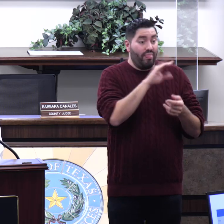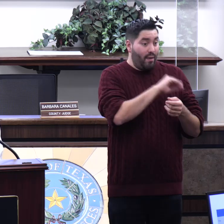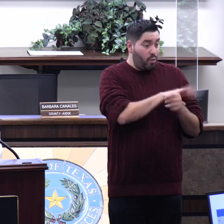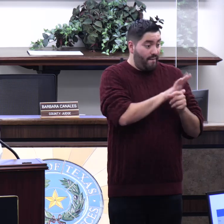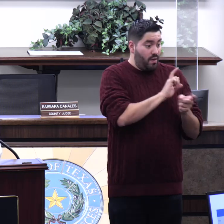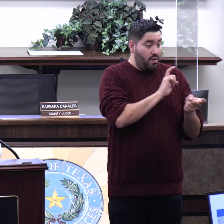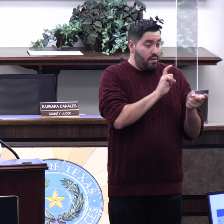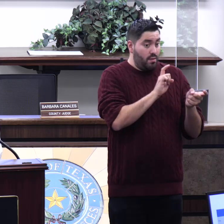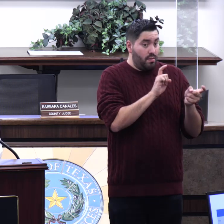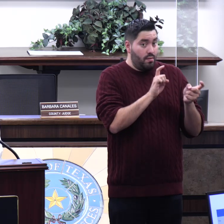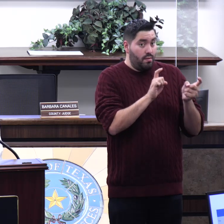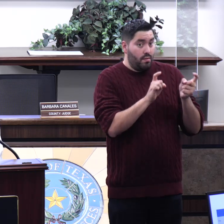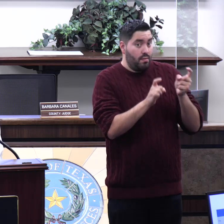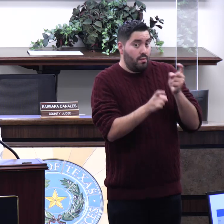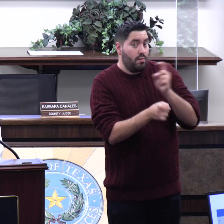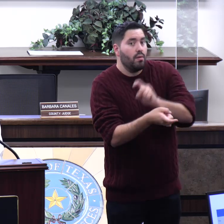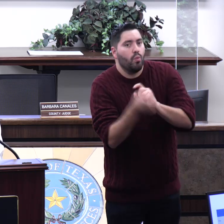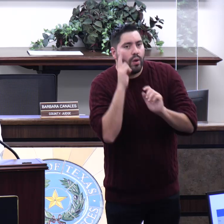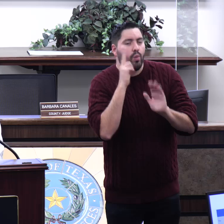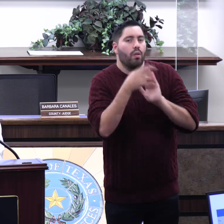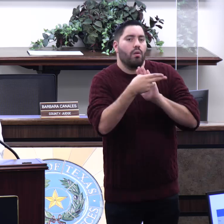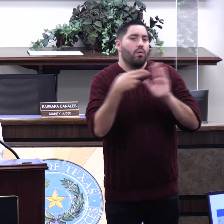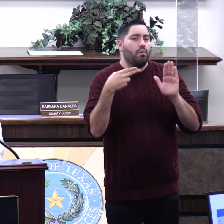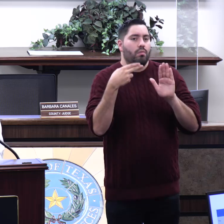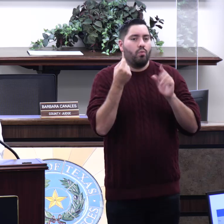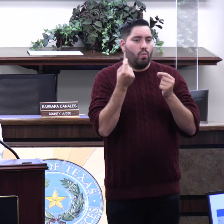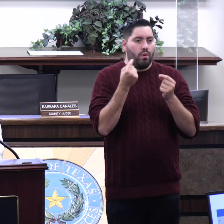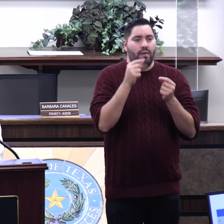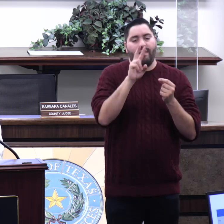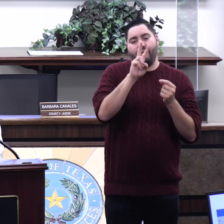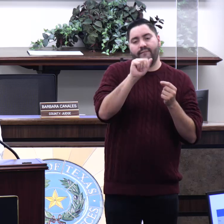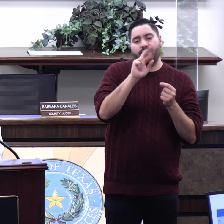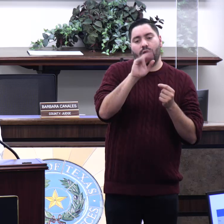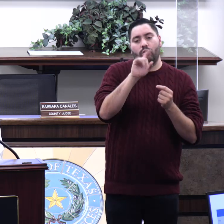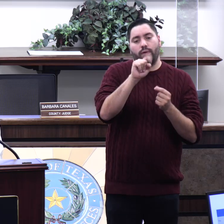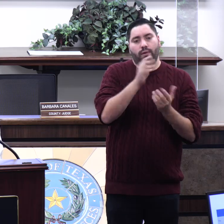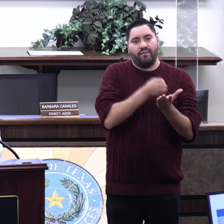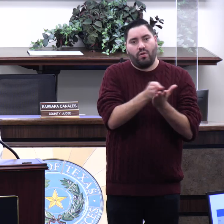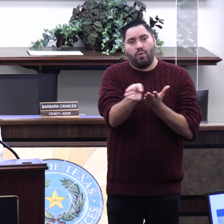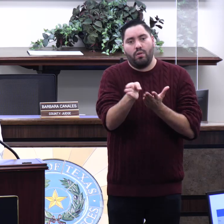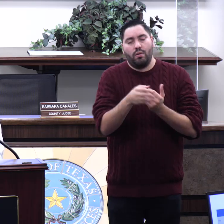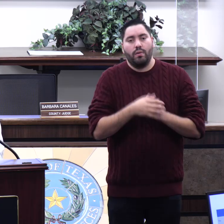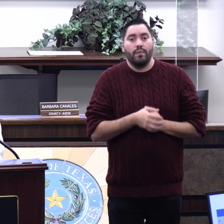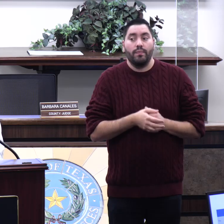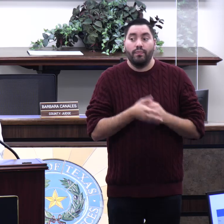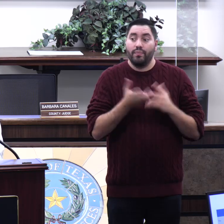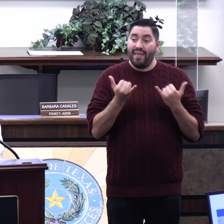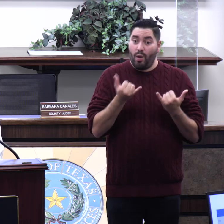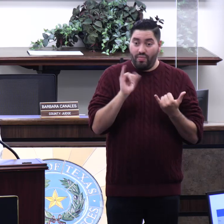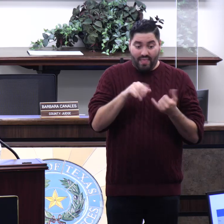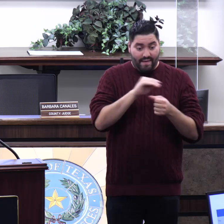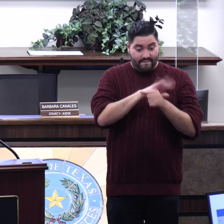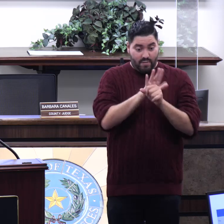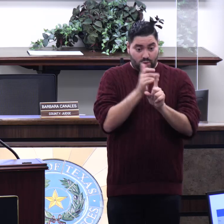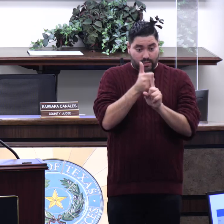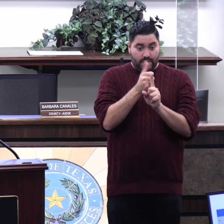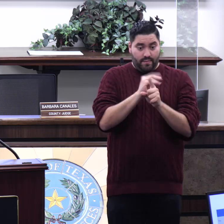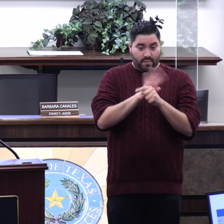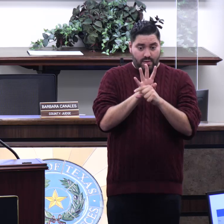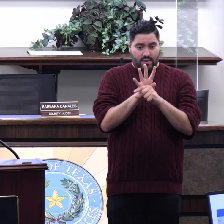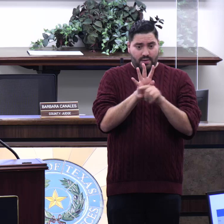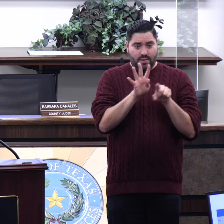we call them as variants. So mutations can make a change in the shape of the virus and spike protein.